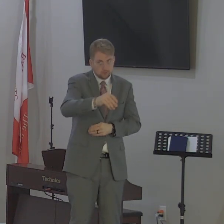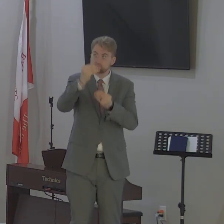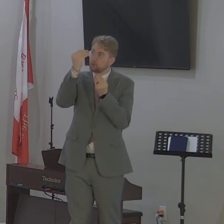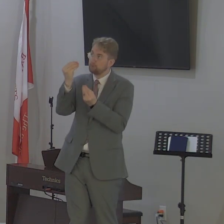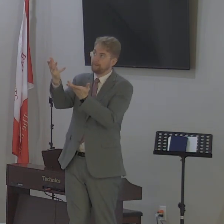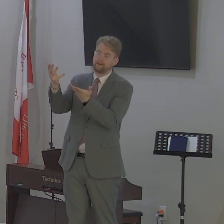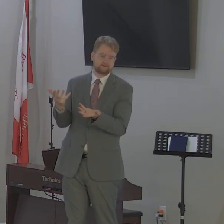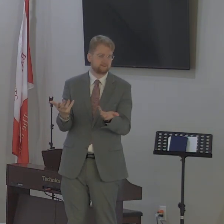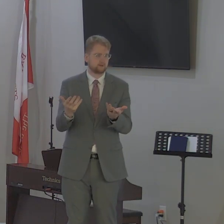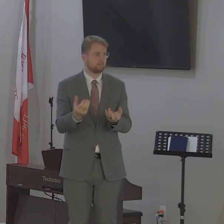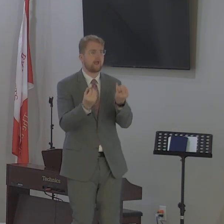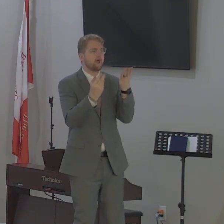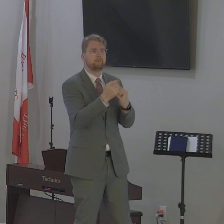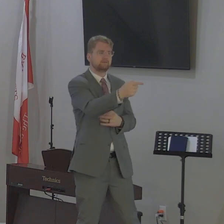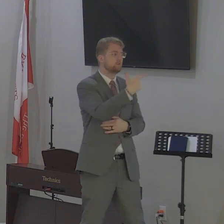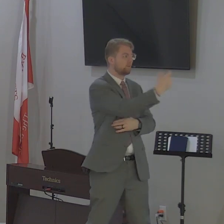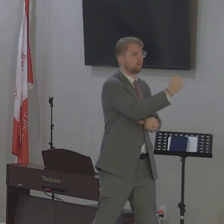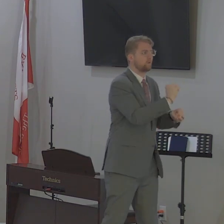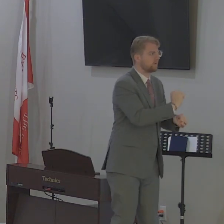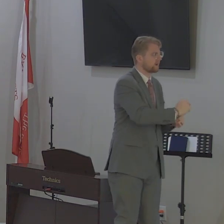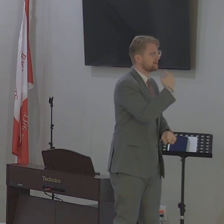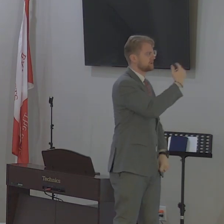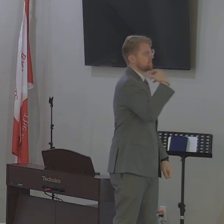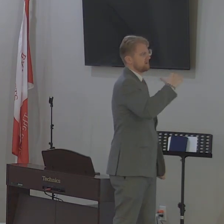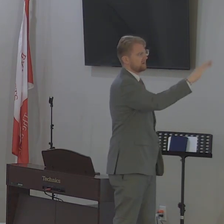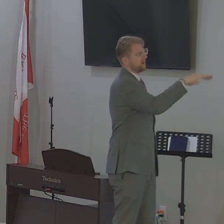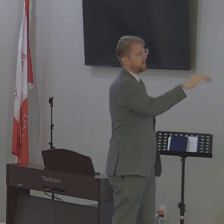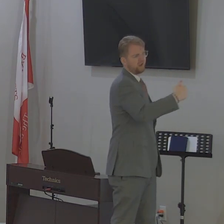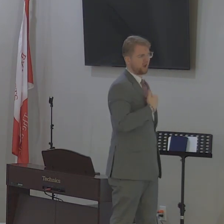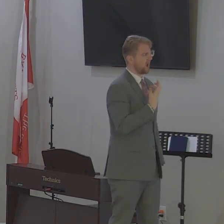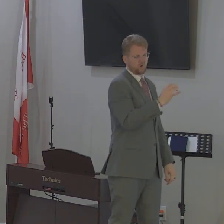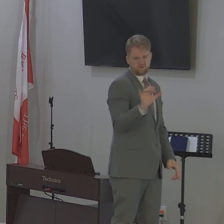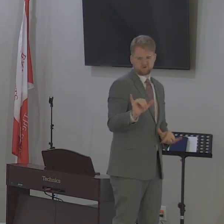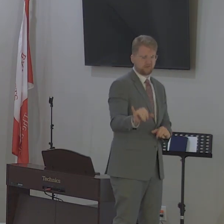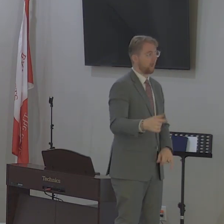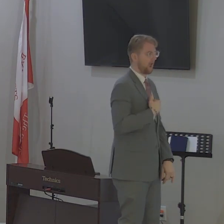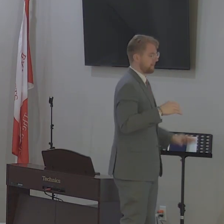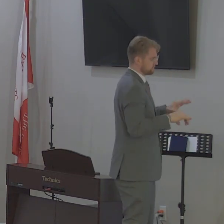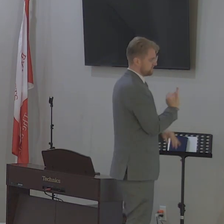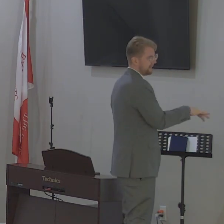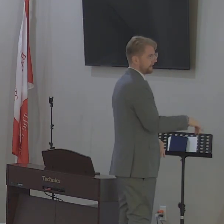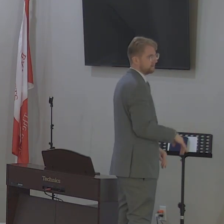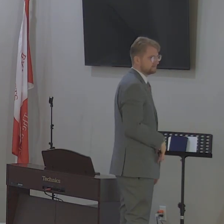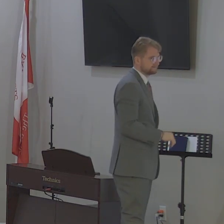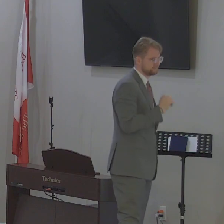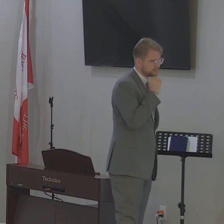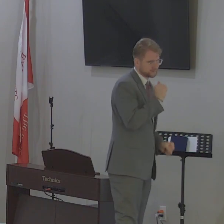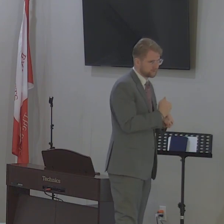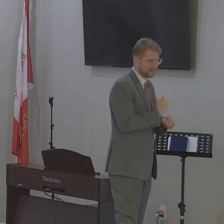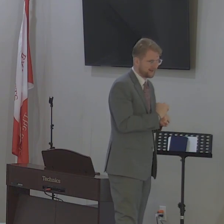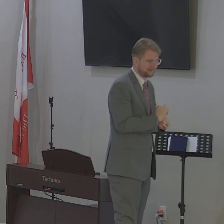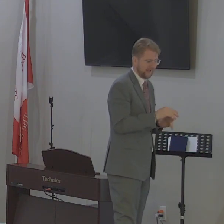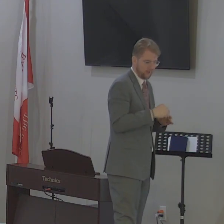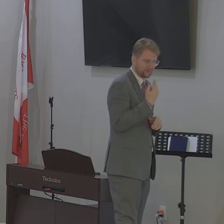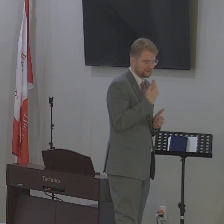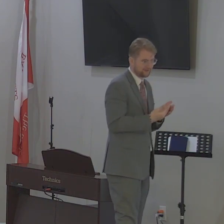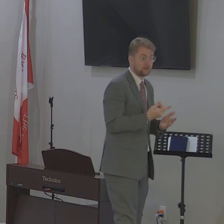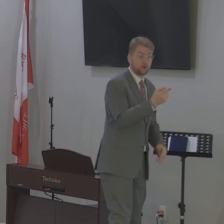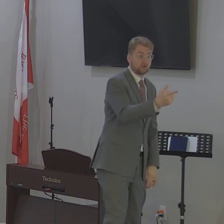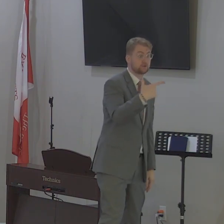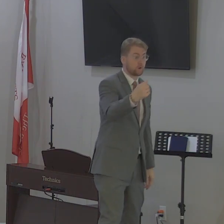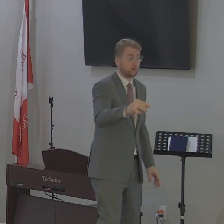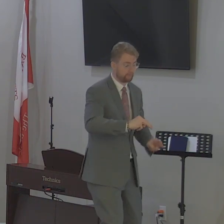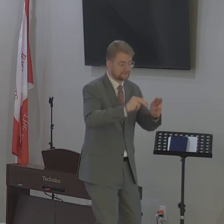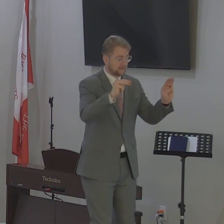work and tell the boss what you want to do? Doesn't pan out very well, does it? How about if you go to McDonald's? God bless you. If you go to